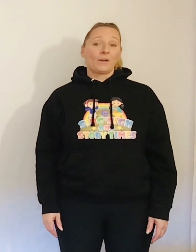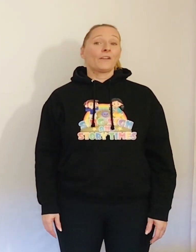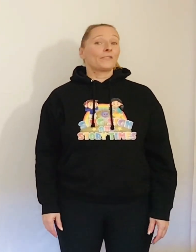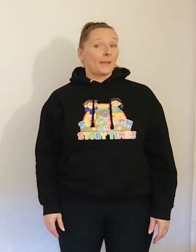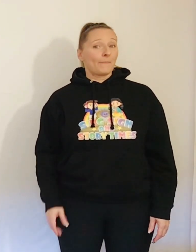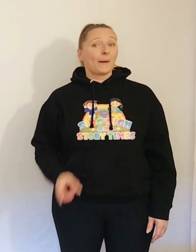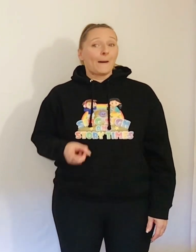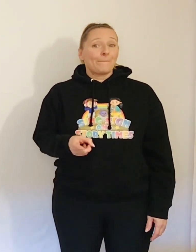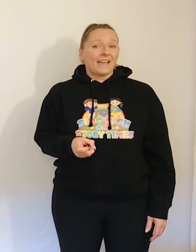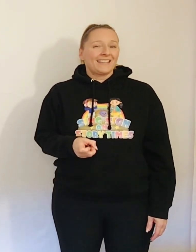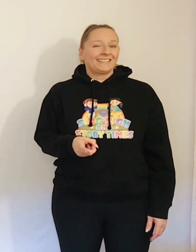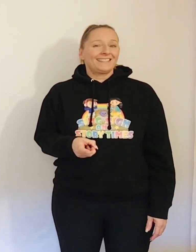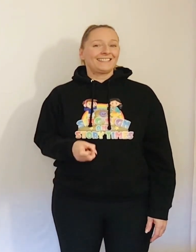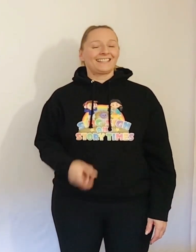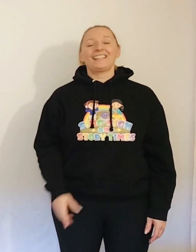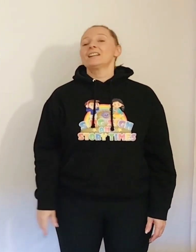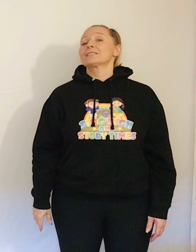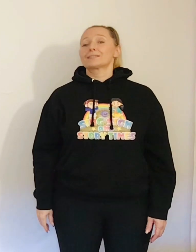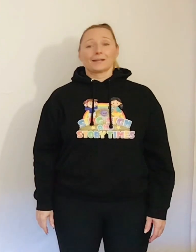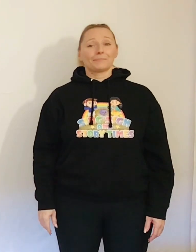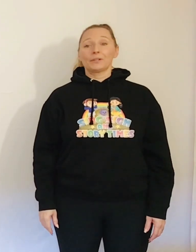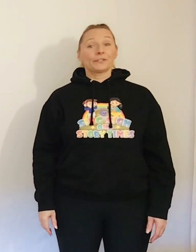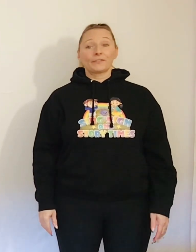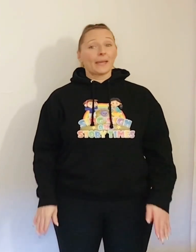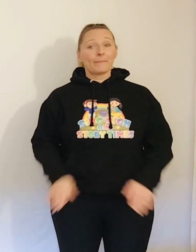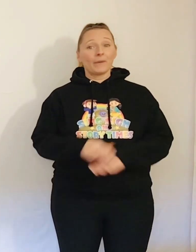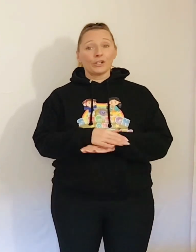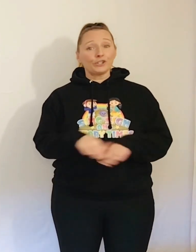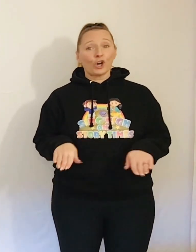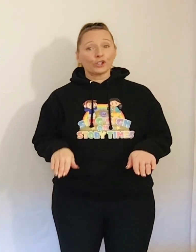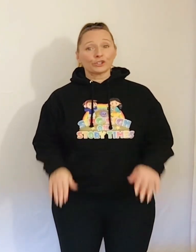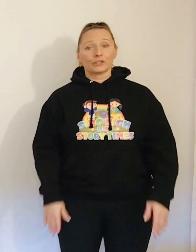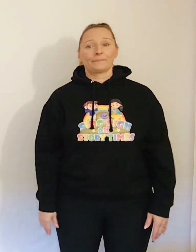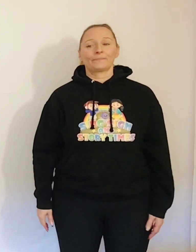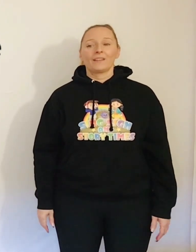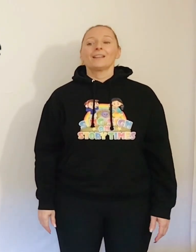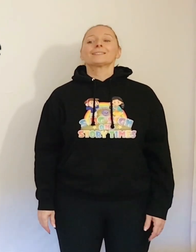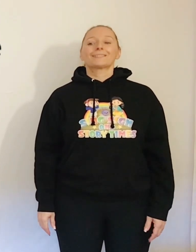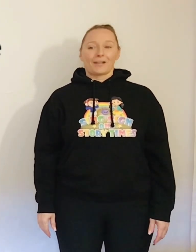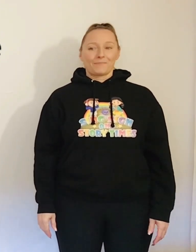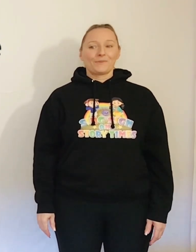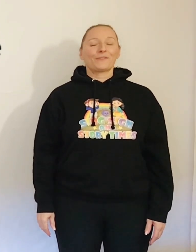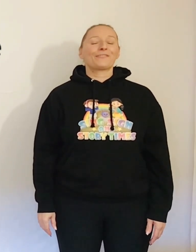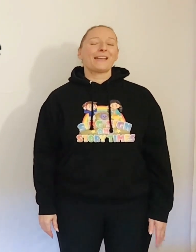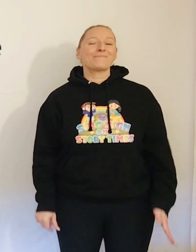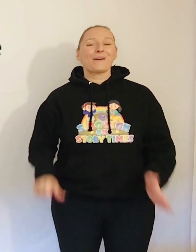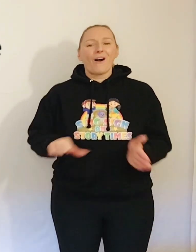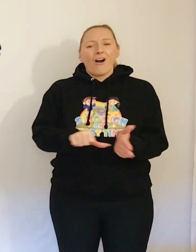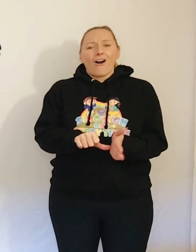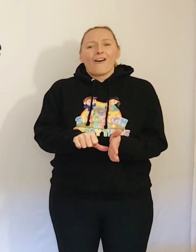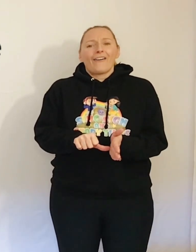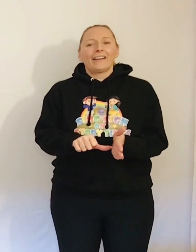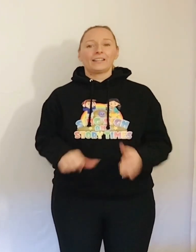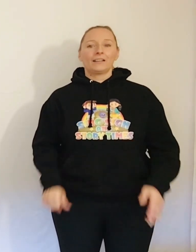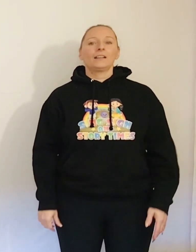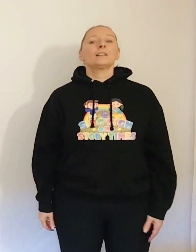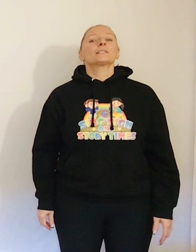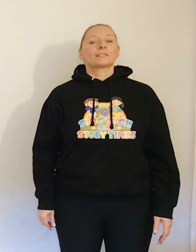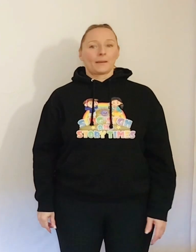Some of them are bendy, some of them are not. Some of them are hard,